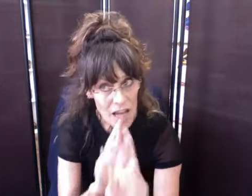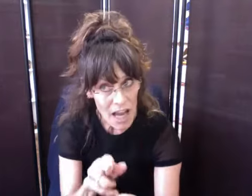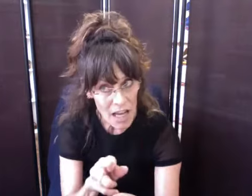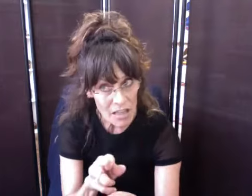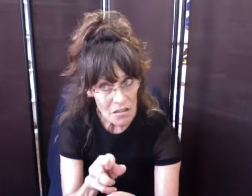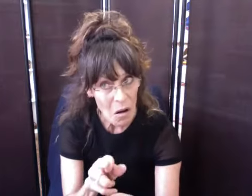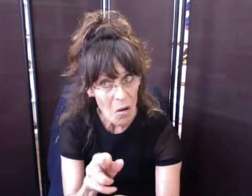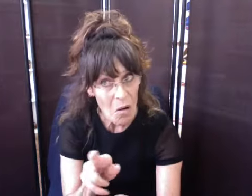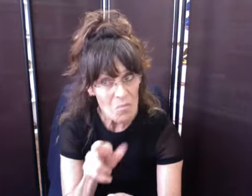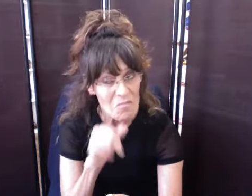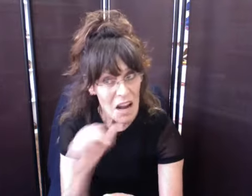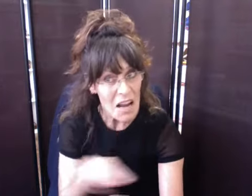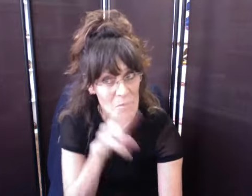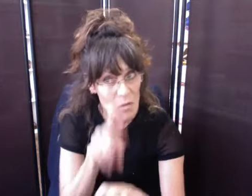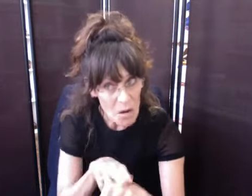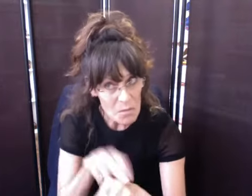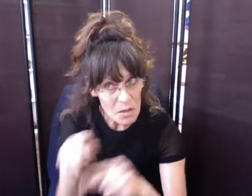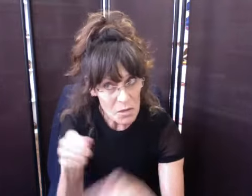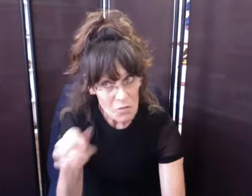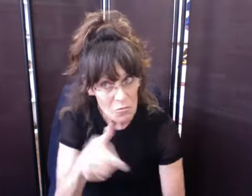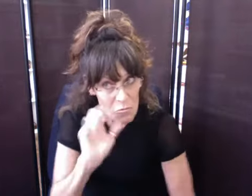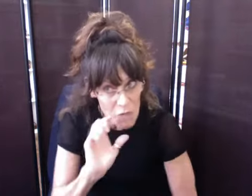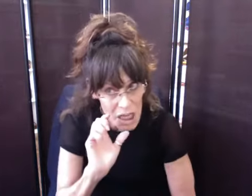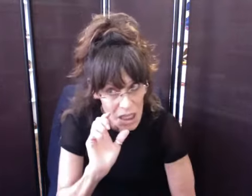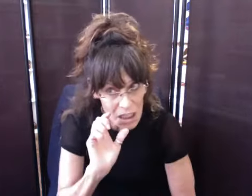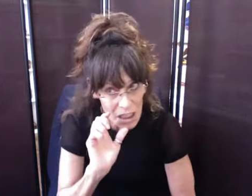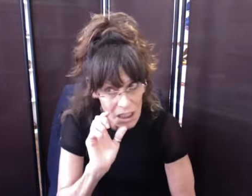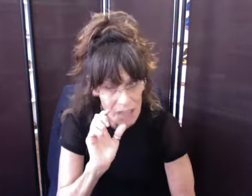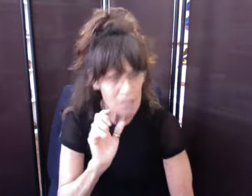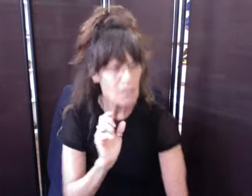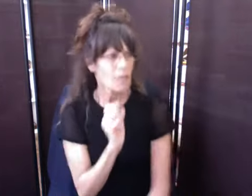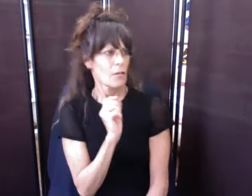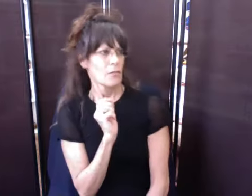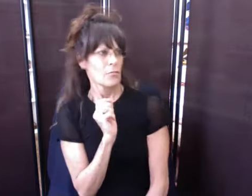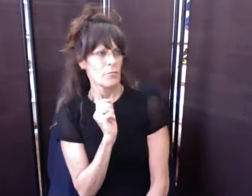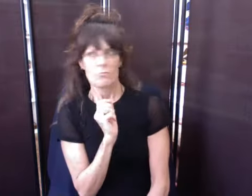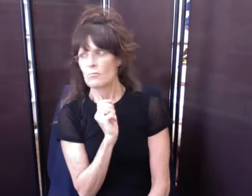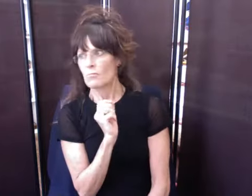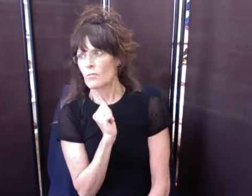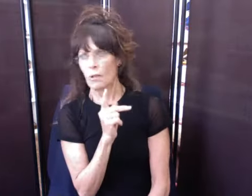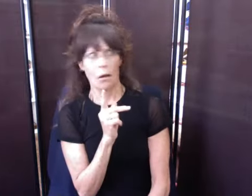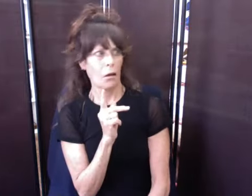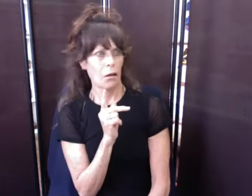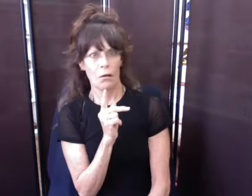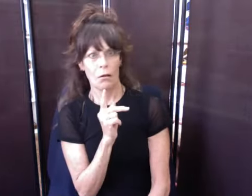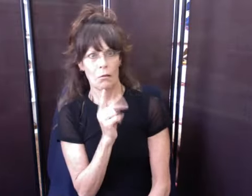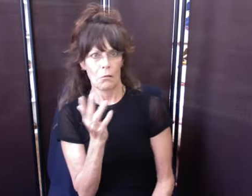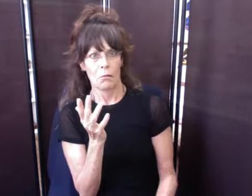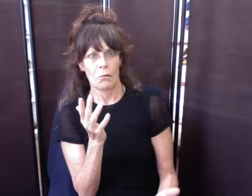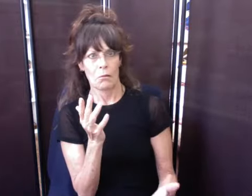when alcohol is consumed. And I said, well, okay. And he could, I'm kind of squinting and, you know,